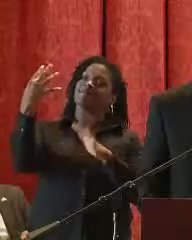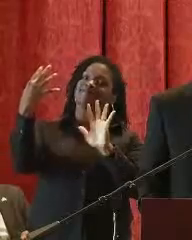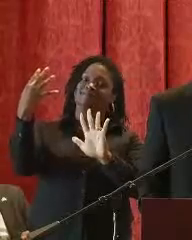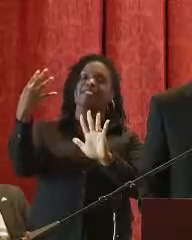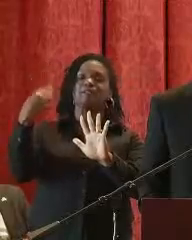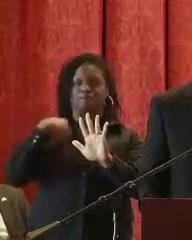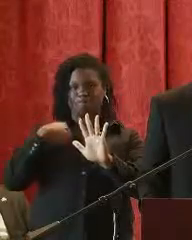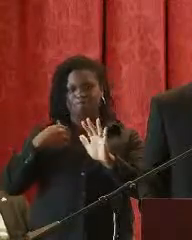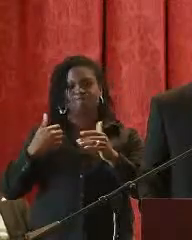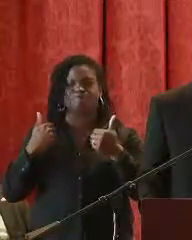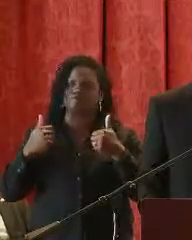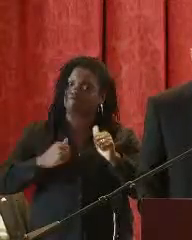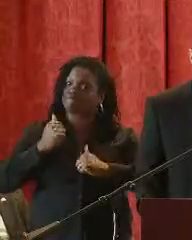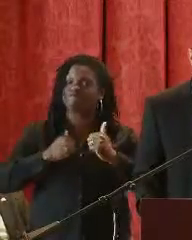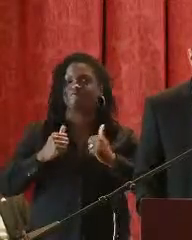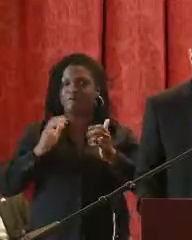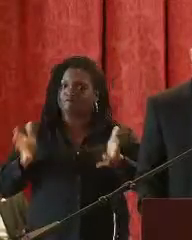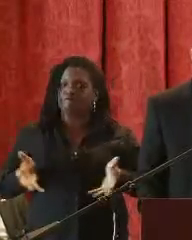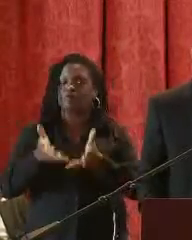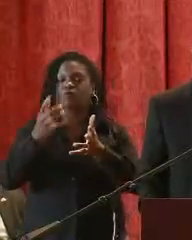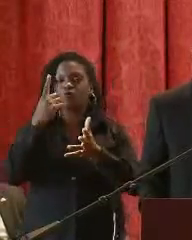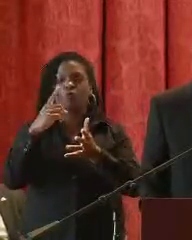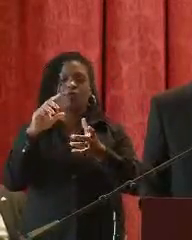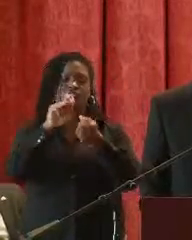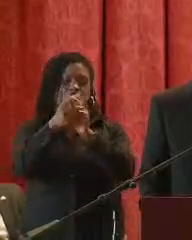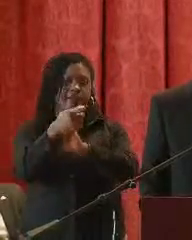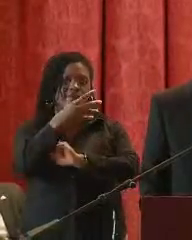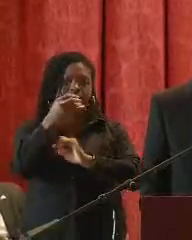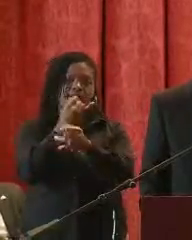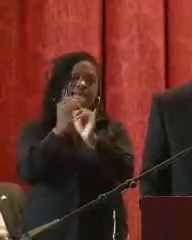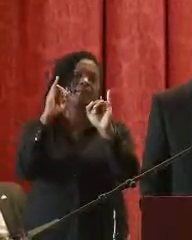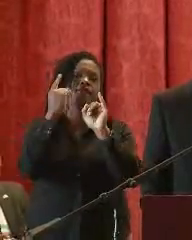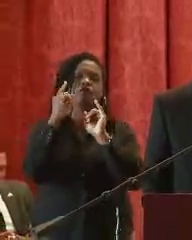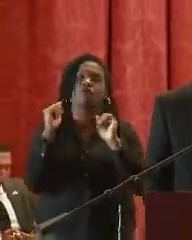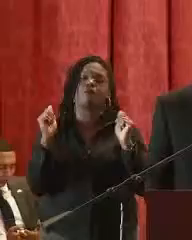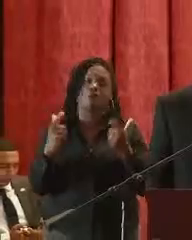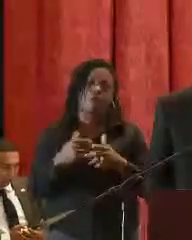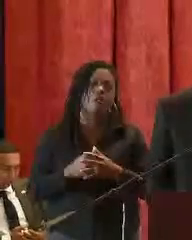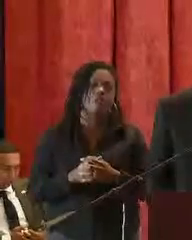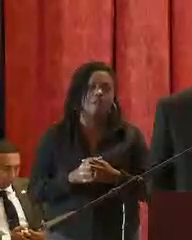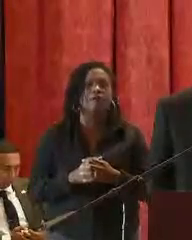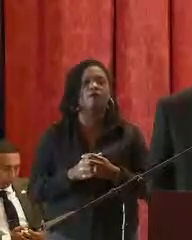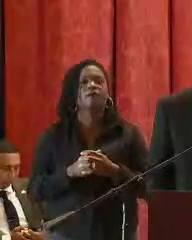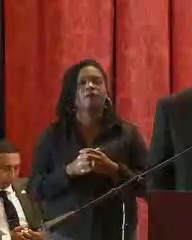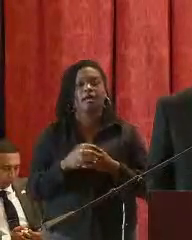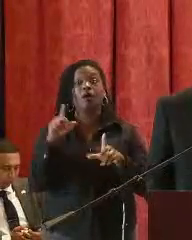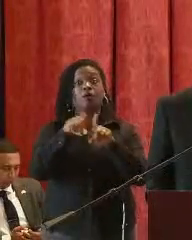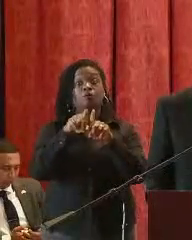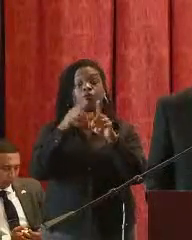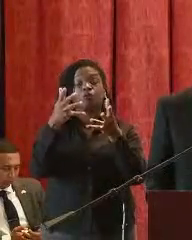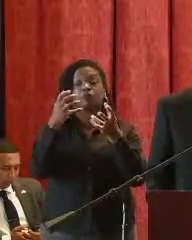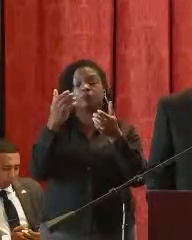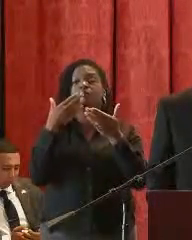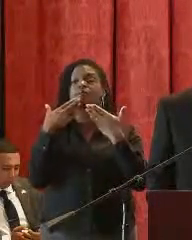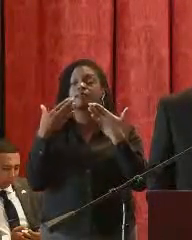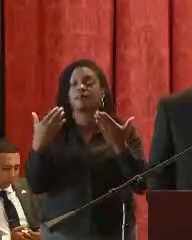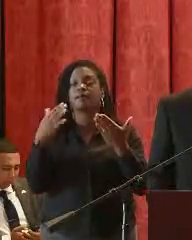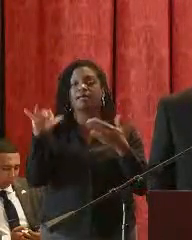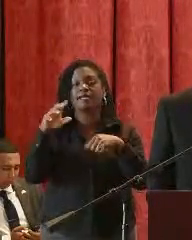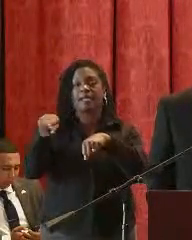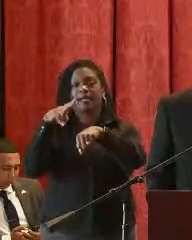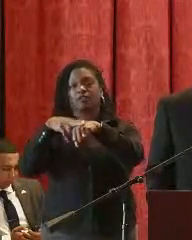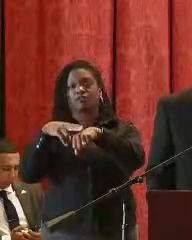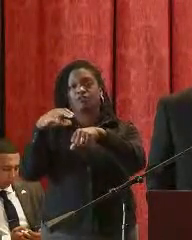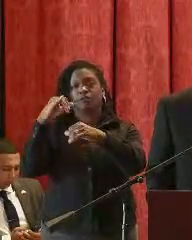push for change and independence for everyone. Also want to thank the National Industry for the